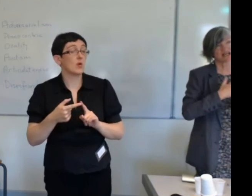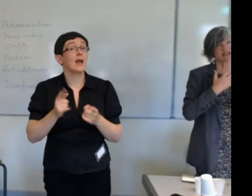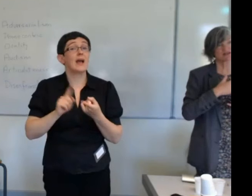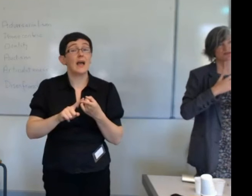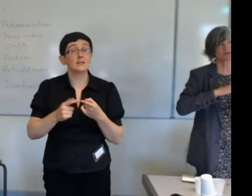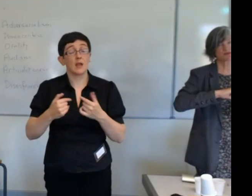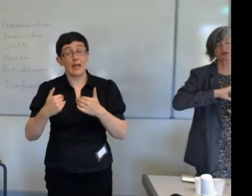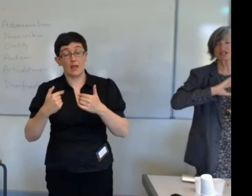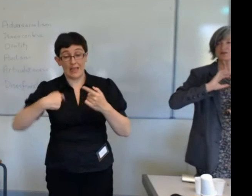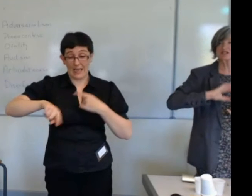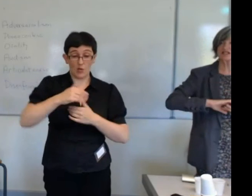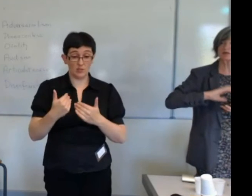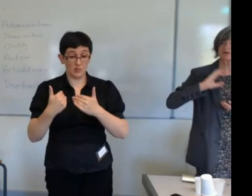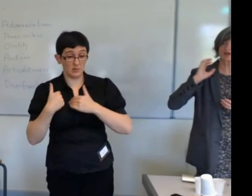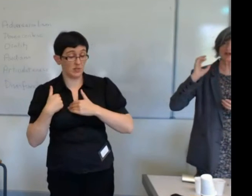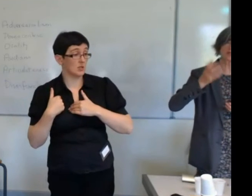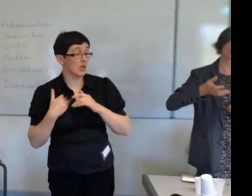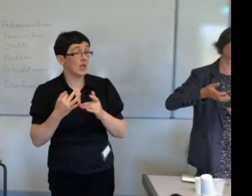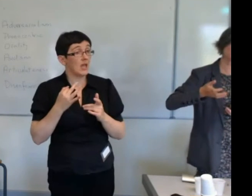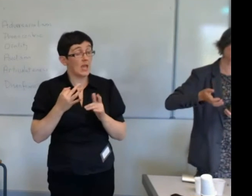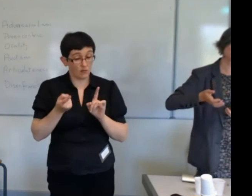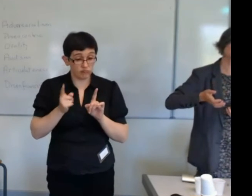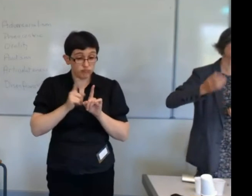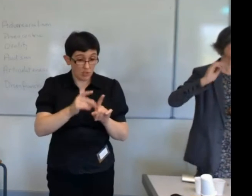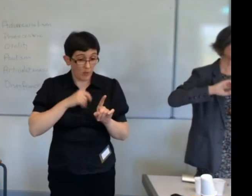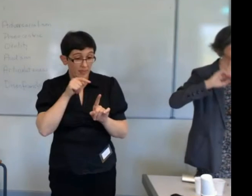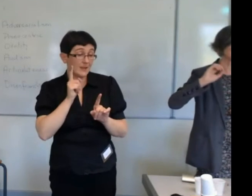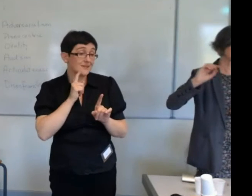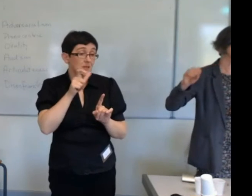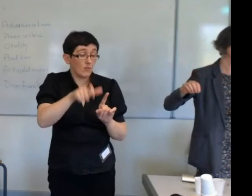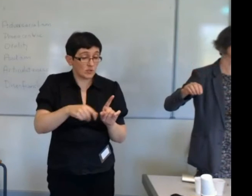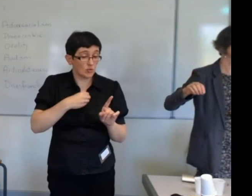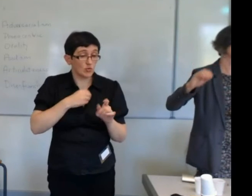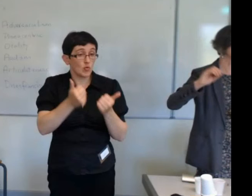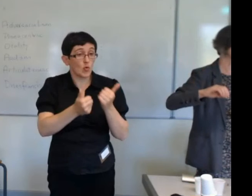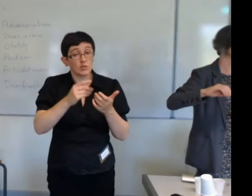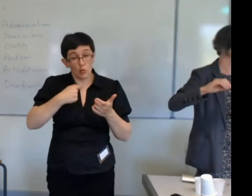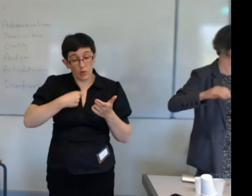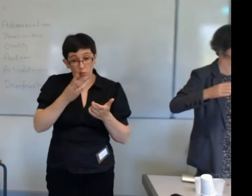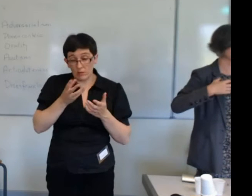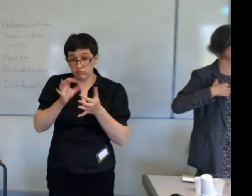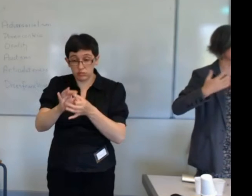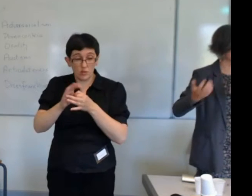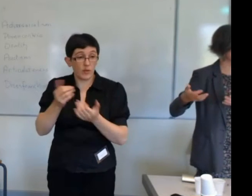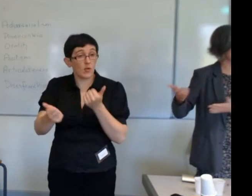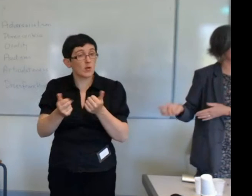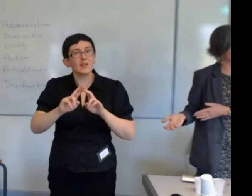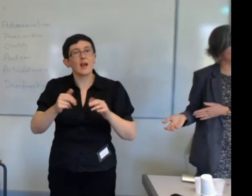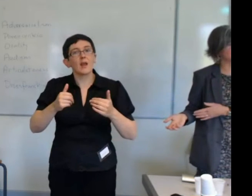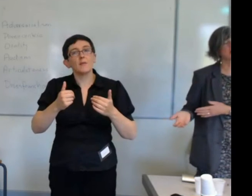our responsibility that if we're accompanying her to court, that we liaise with court and say to the court, now it's not our responsibility to do that,